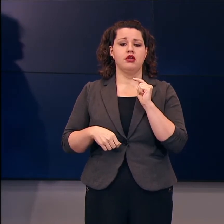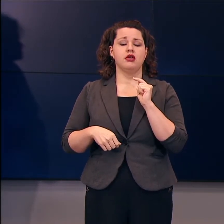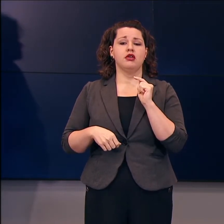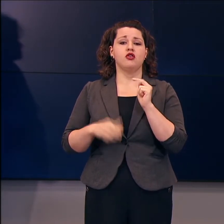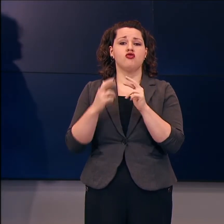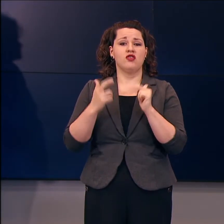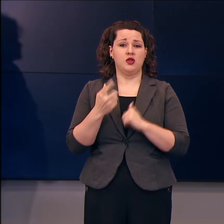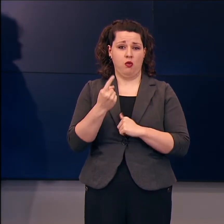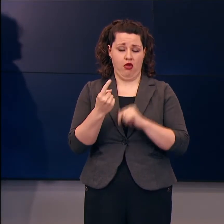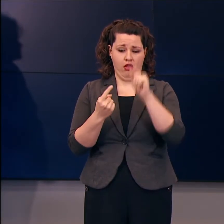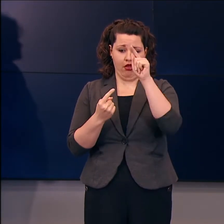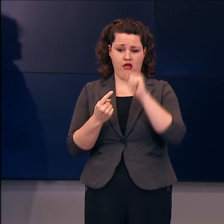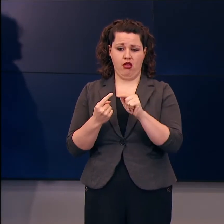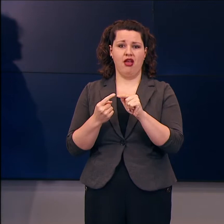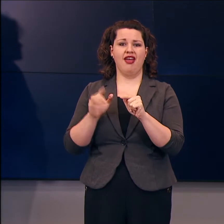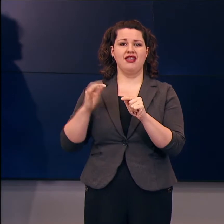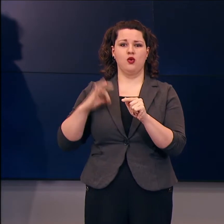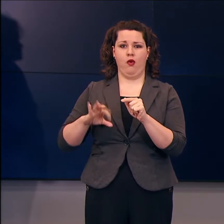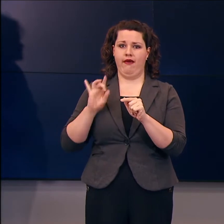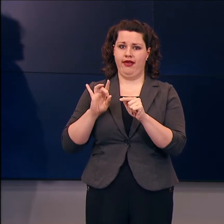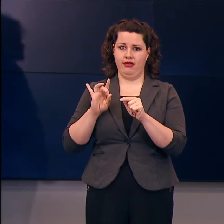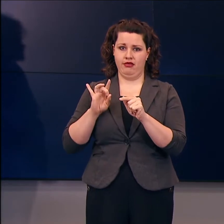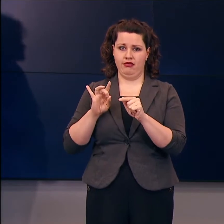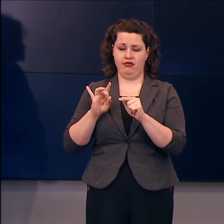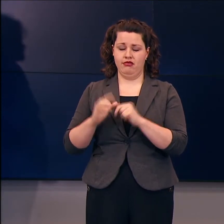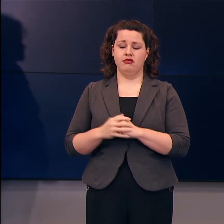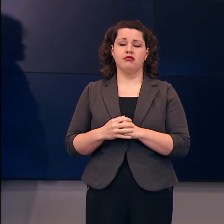RMCC Region 1 is an 8.